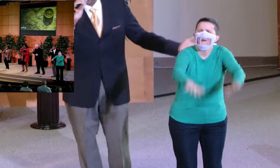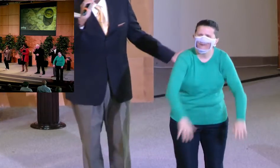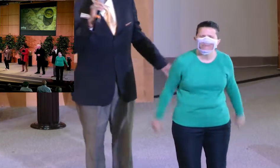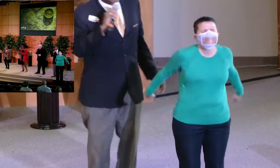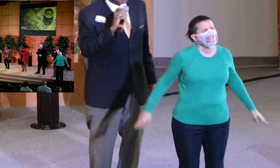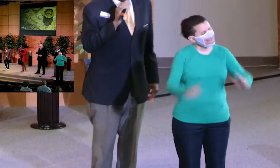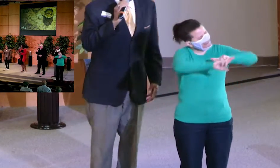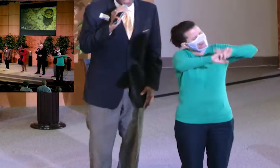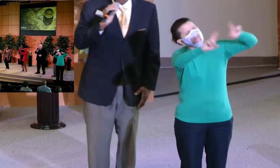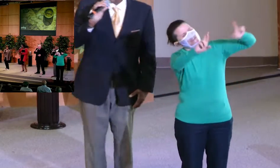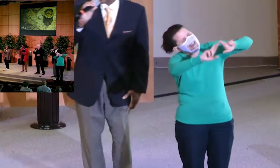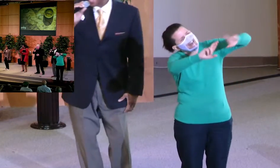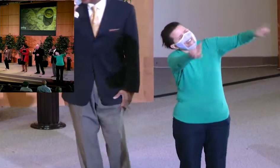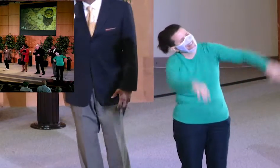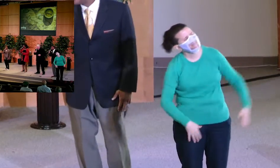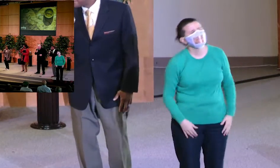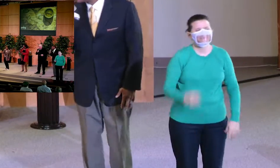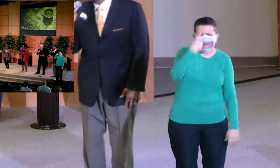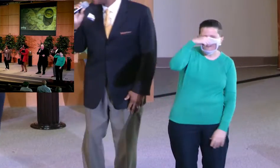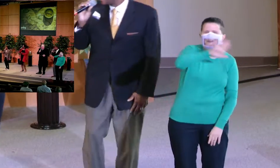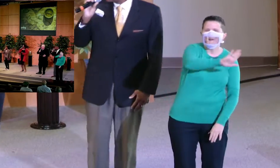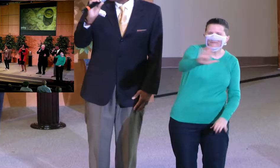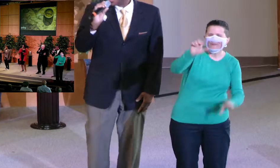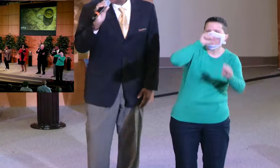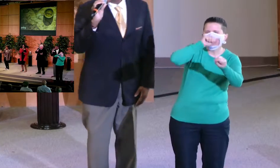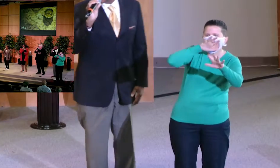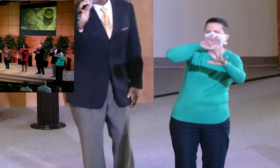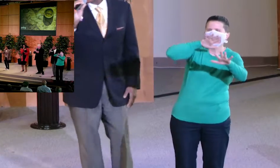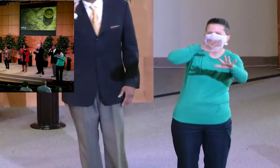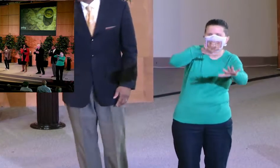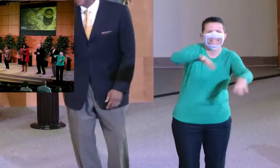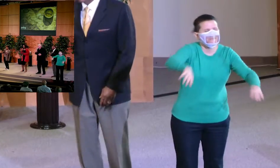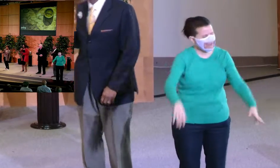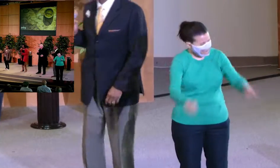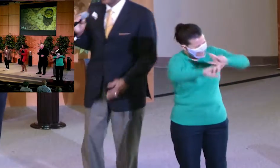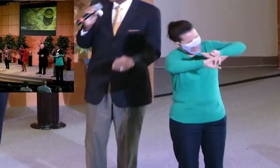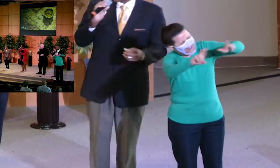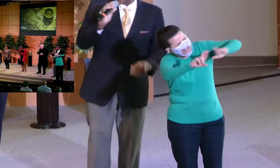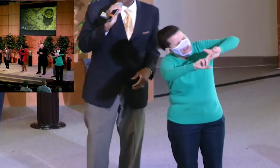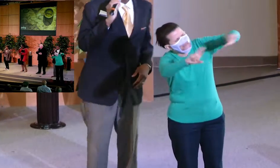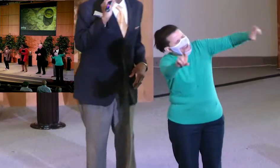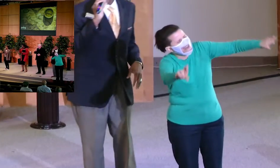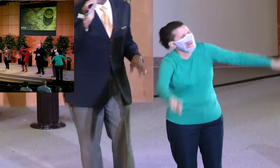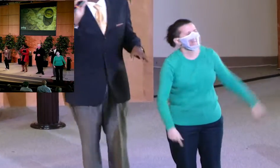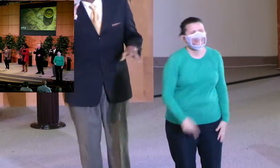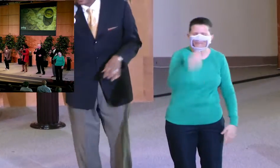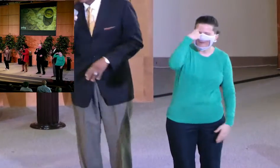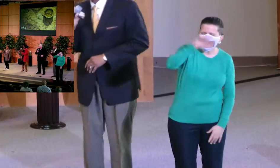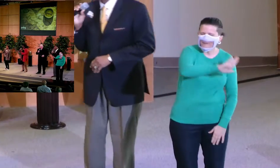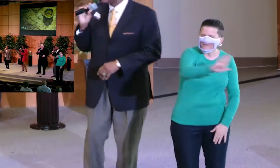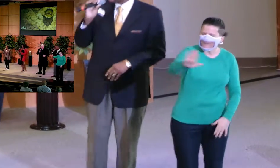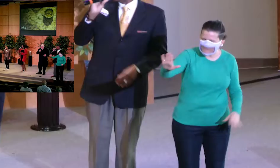get ready Get ready for your blessing, for your blessing. get ready Get ready for